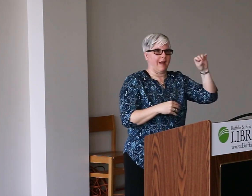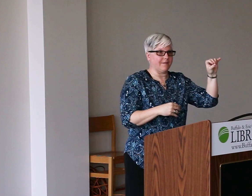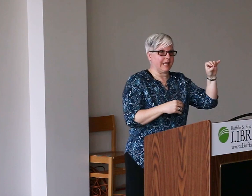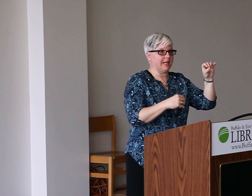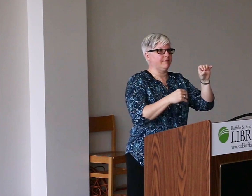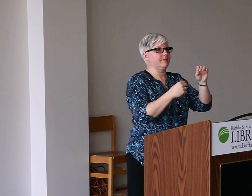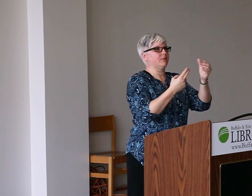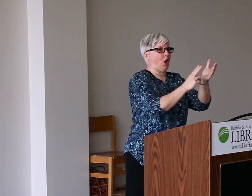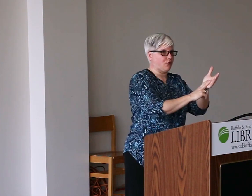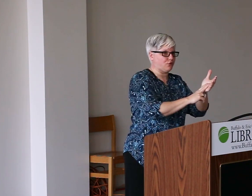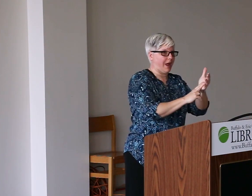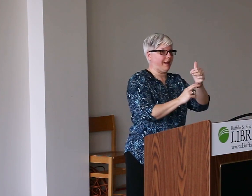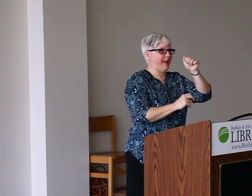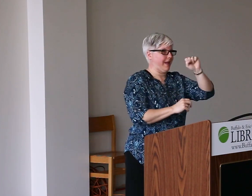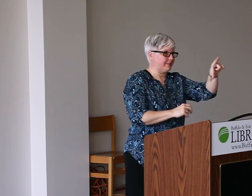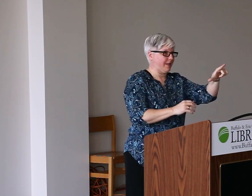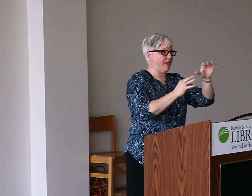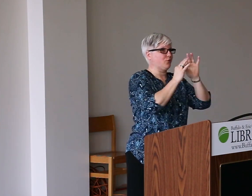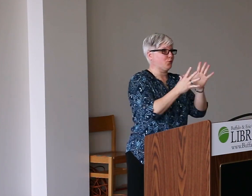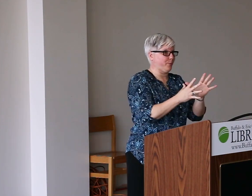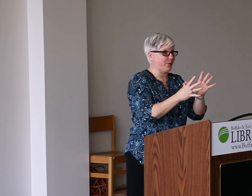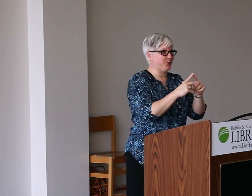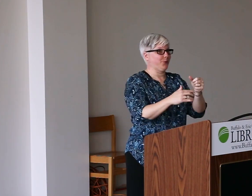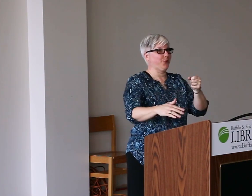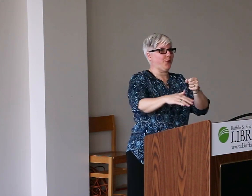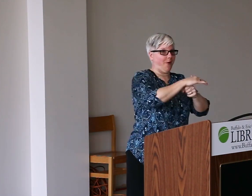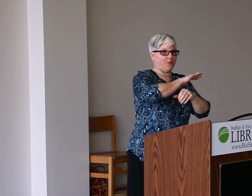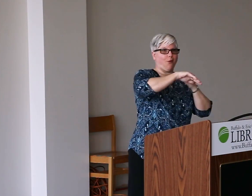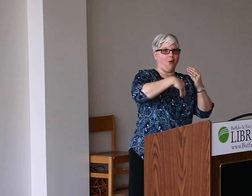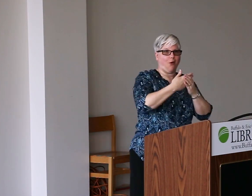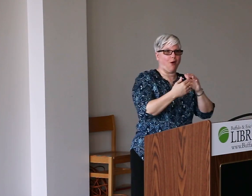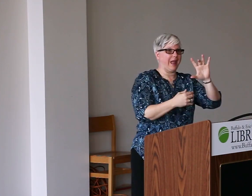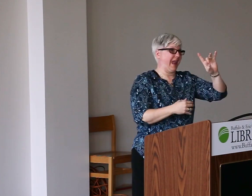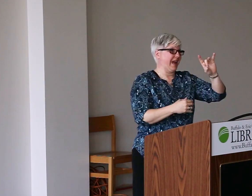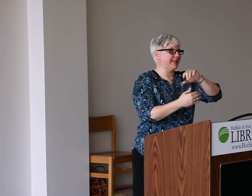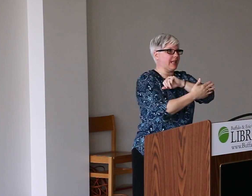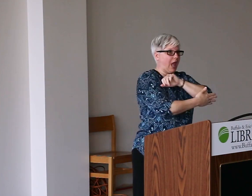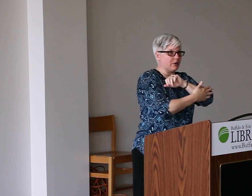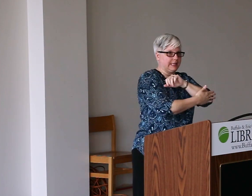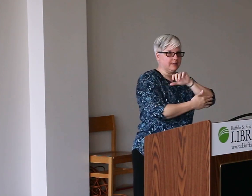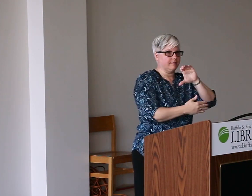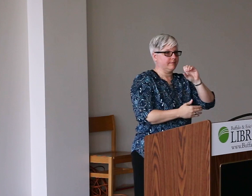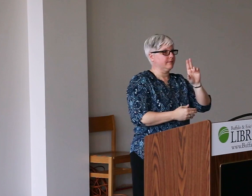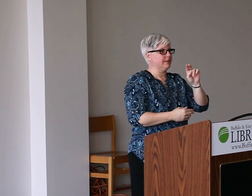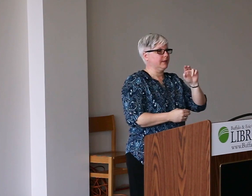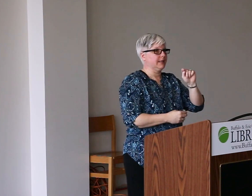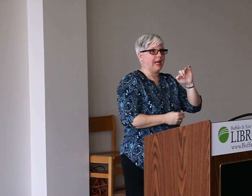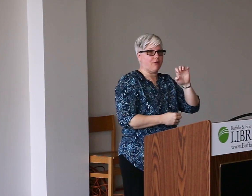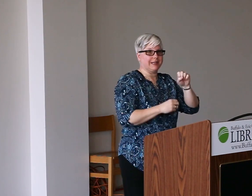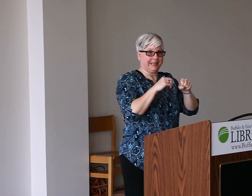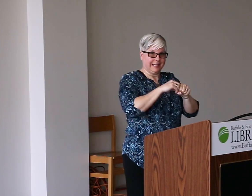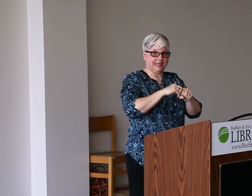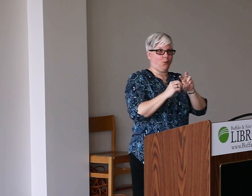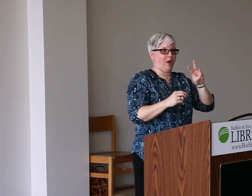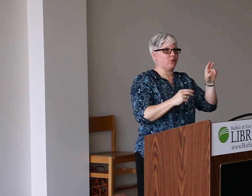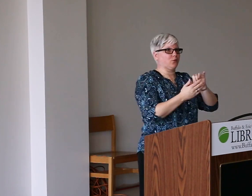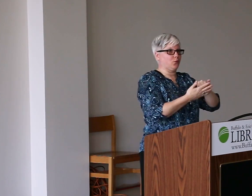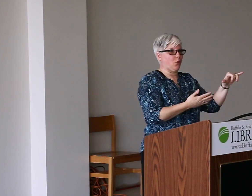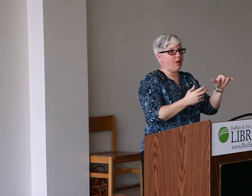We have 70 contracted ASL interpreters for 8 counties in Western